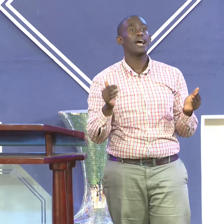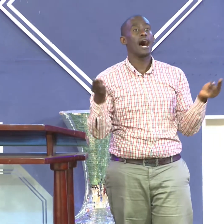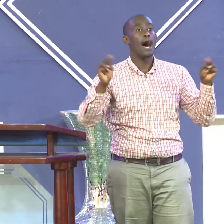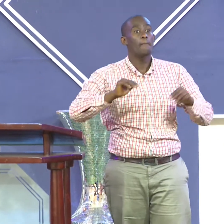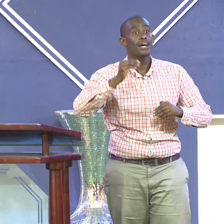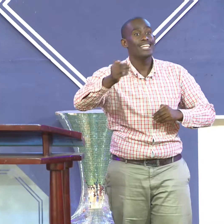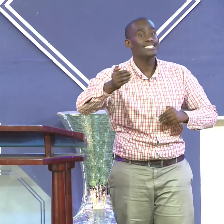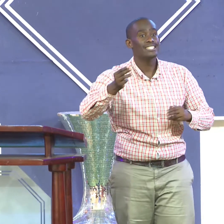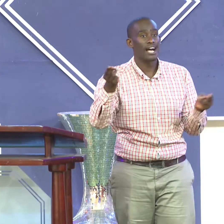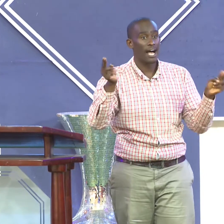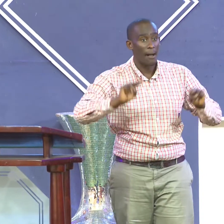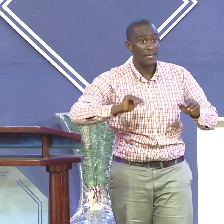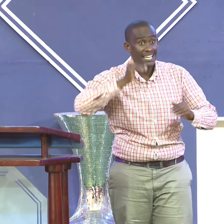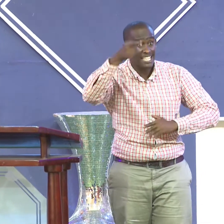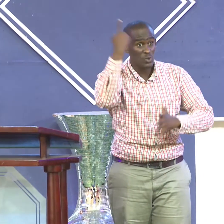And